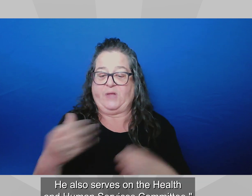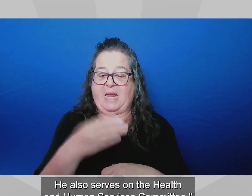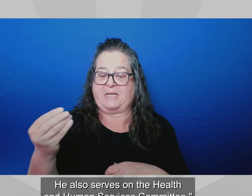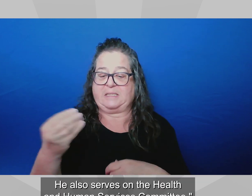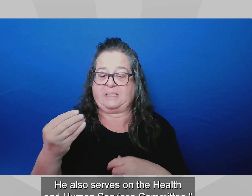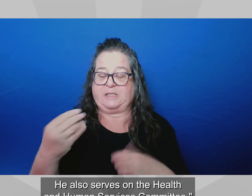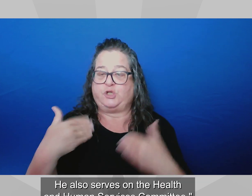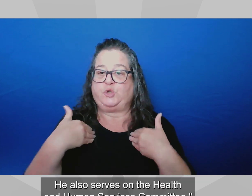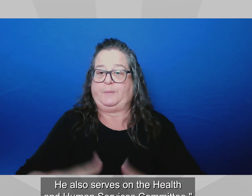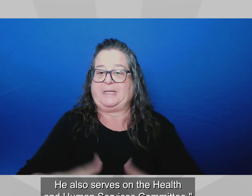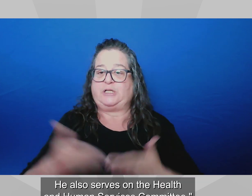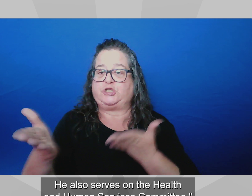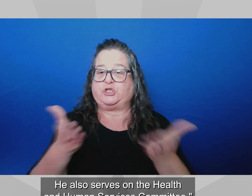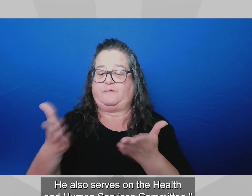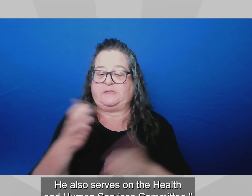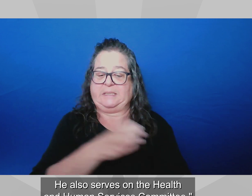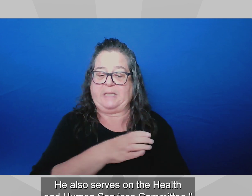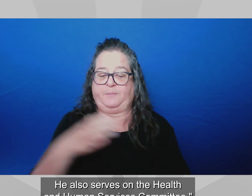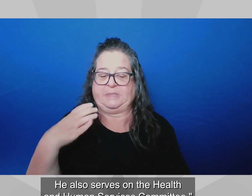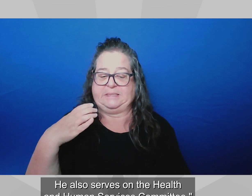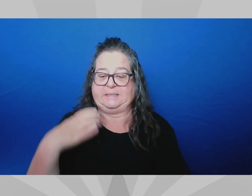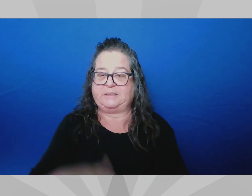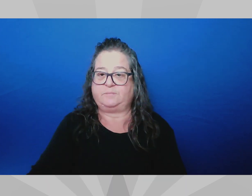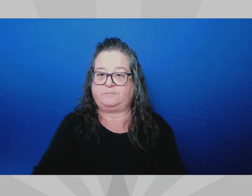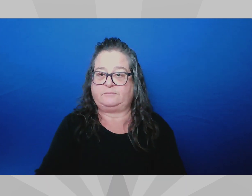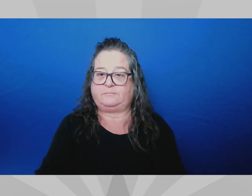He also serves on the Health and Human Services Committee.